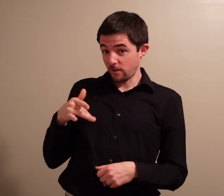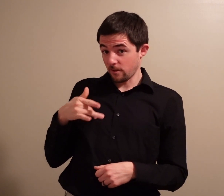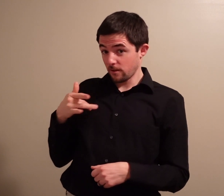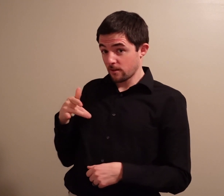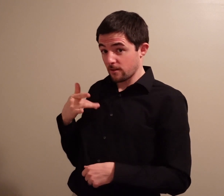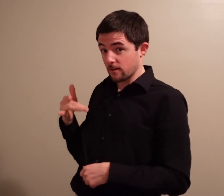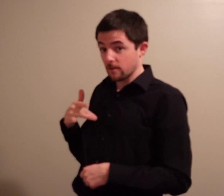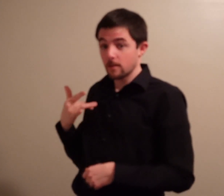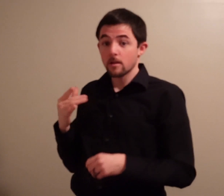feel